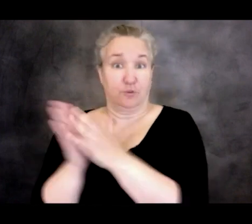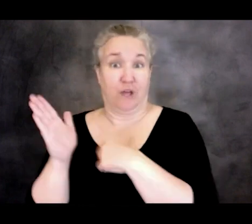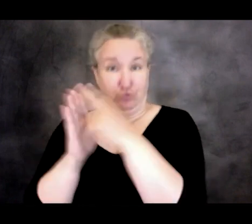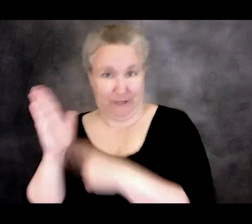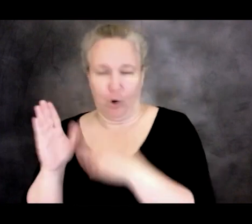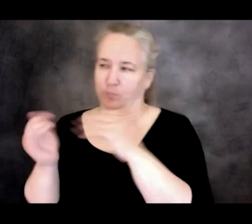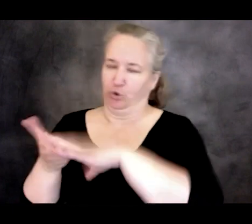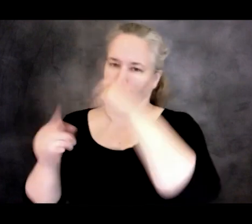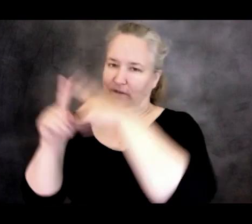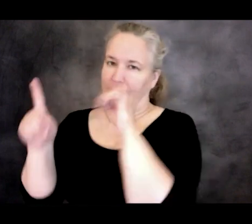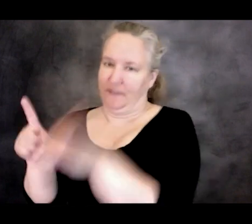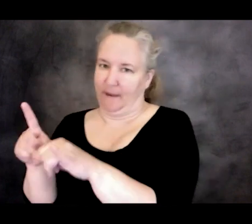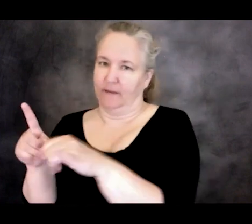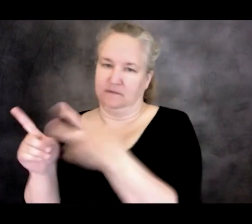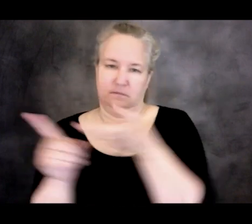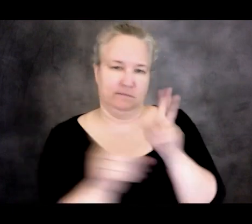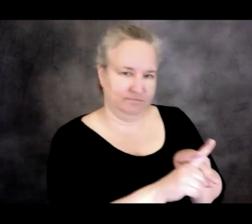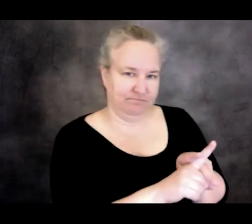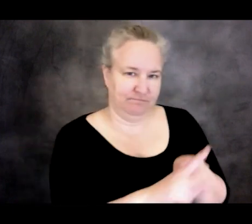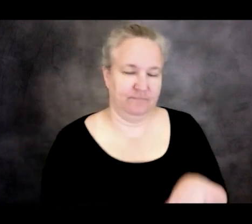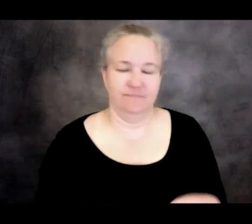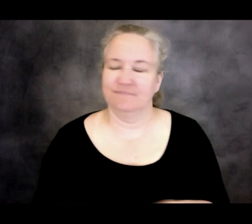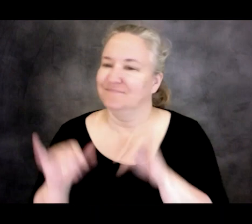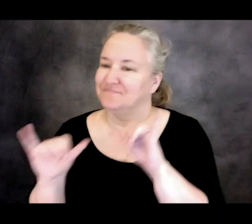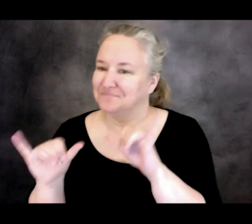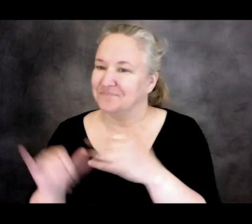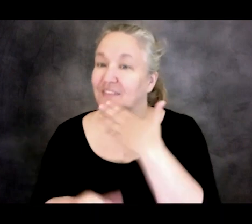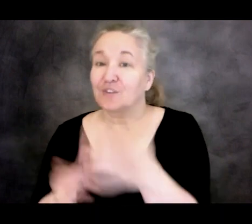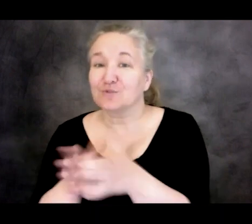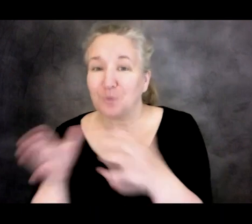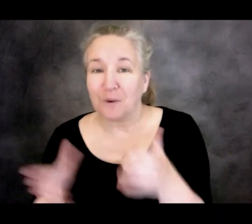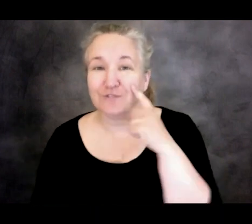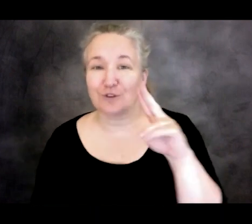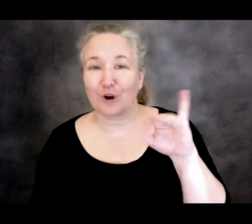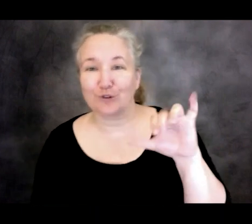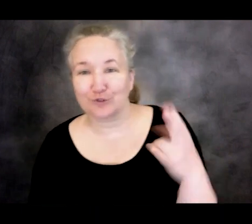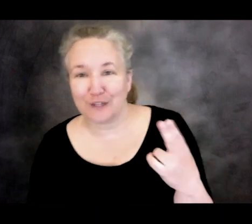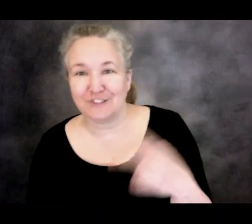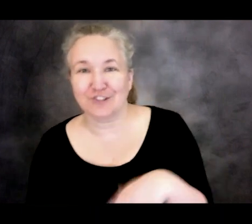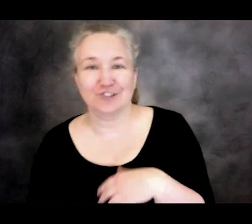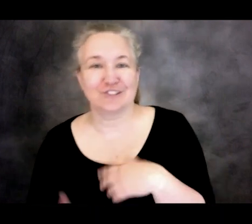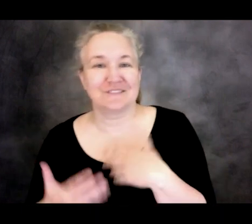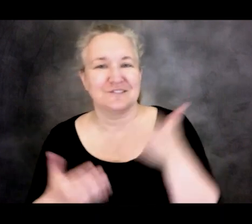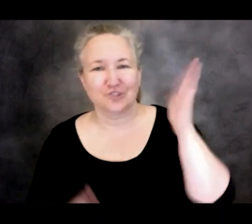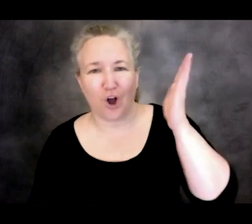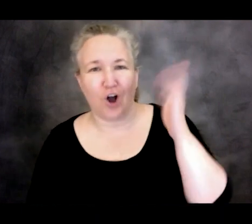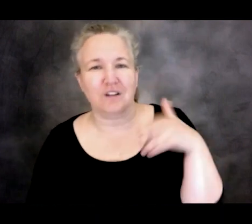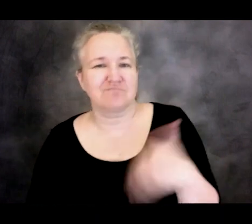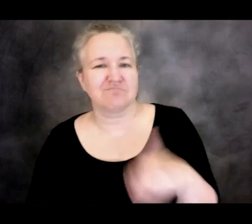Fantastic. Well, thank you so much, Roberto, for such a rich talk,